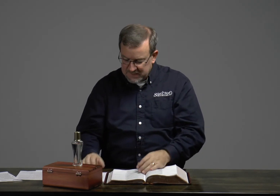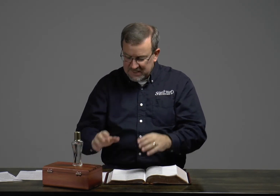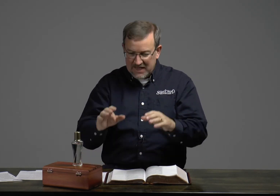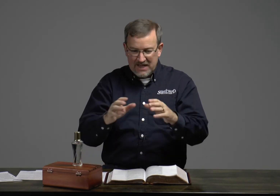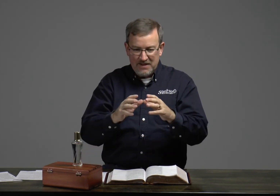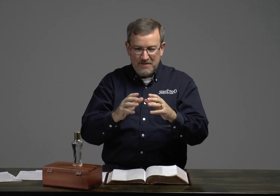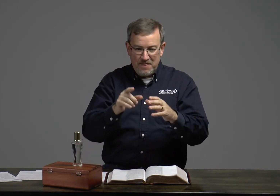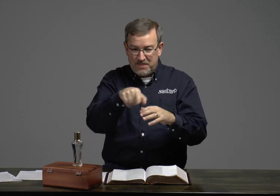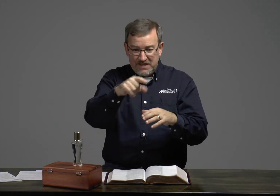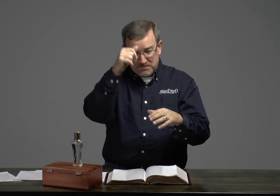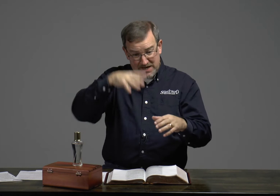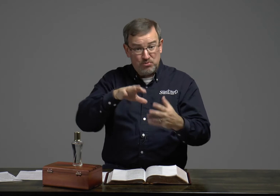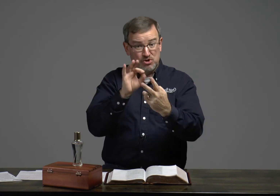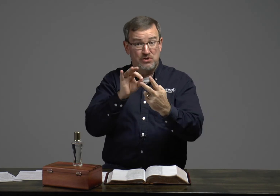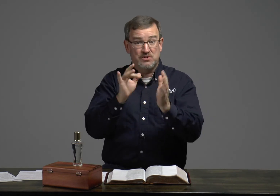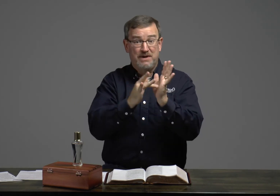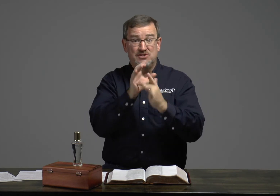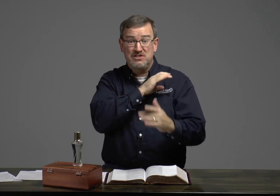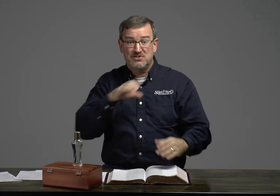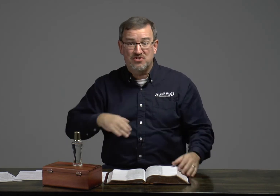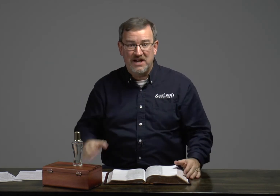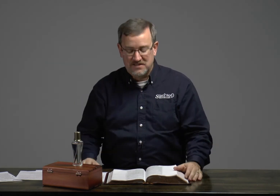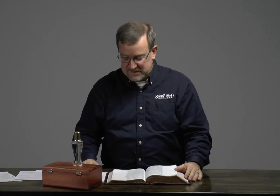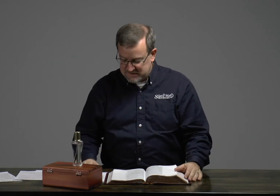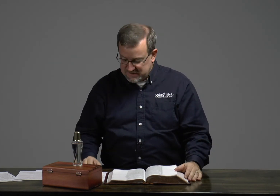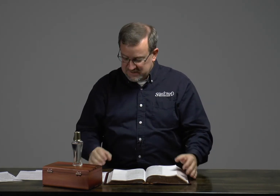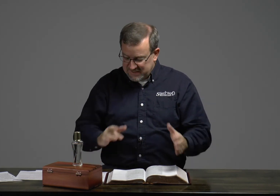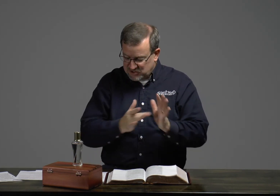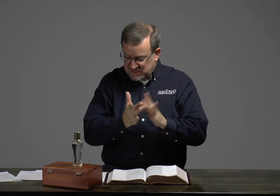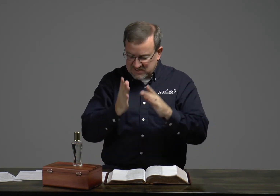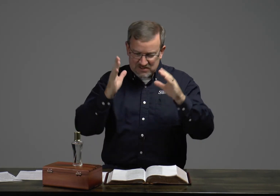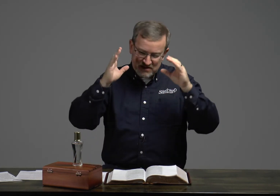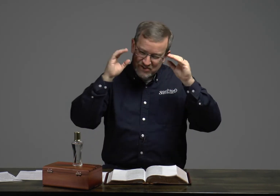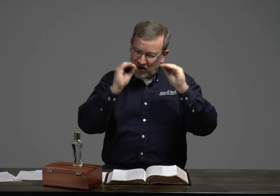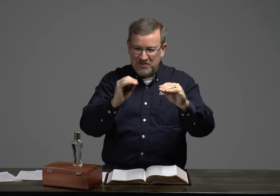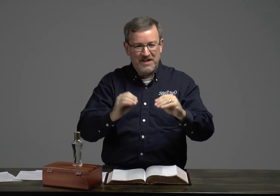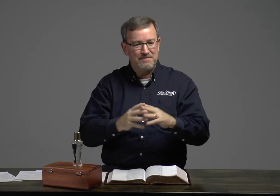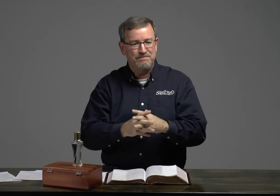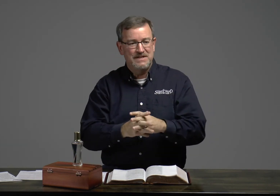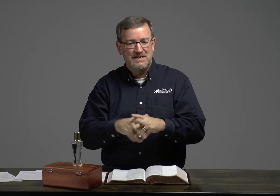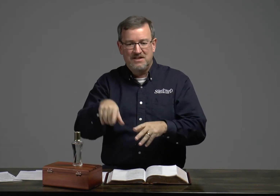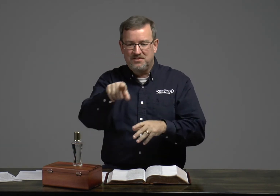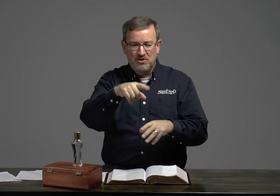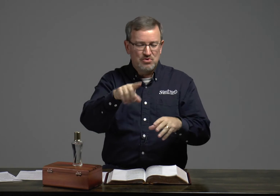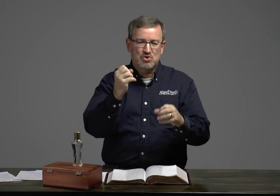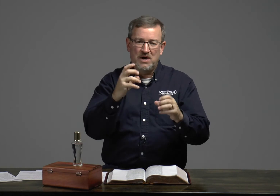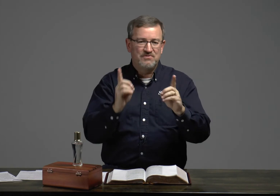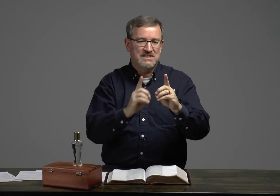These men were chosen by Jesus Christ. And Jesus taught them. Those 12